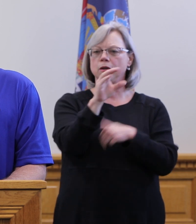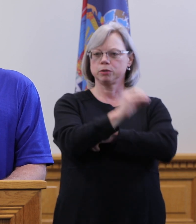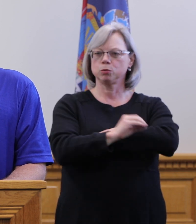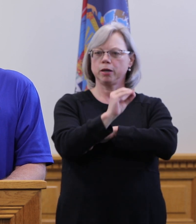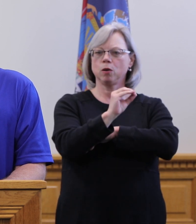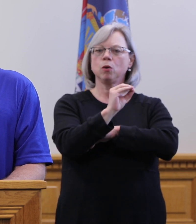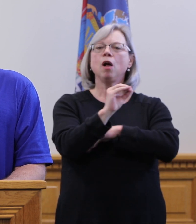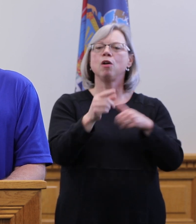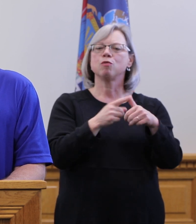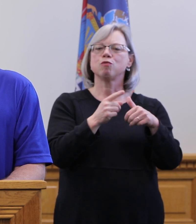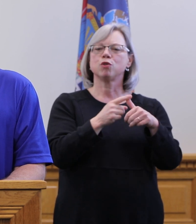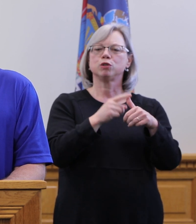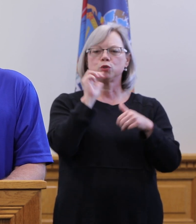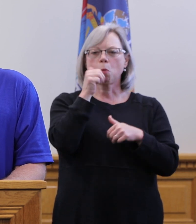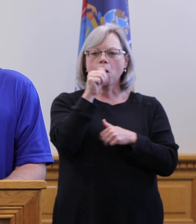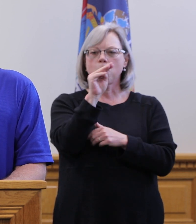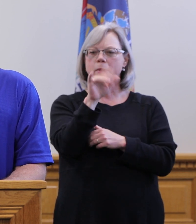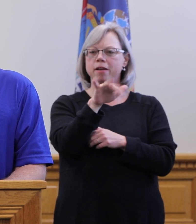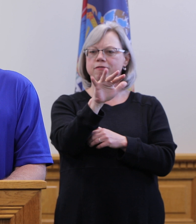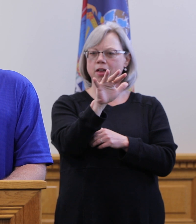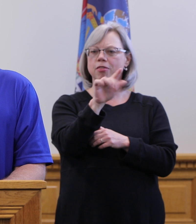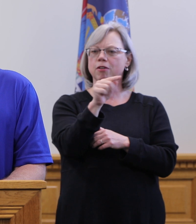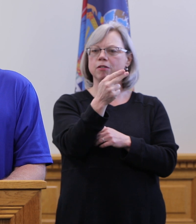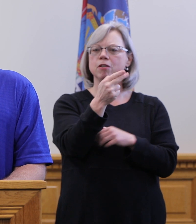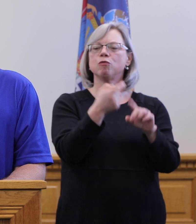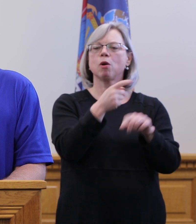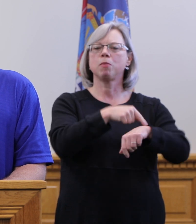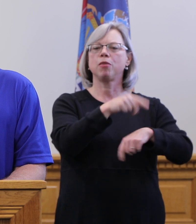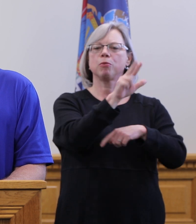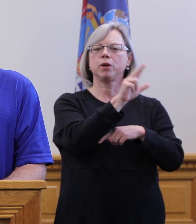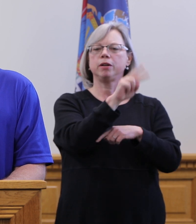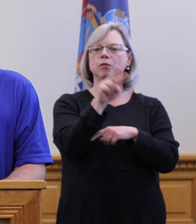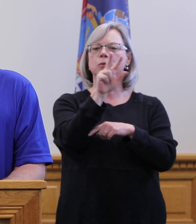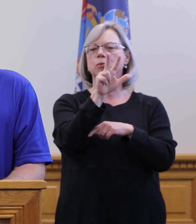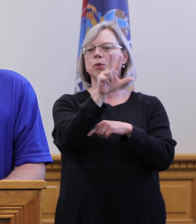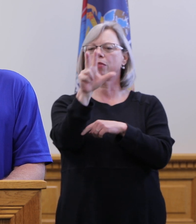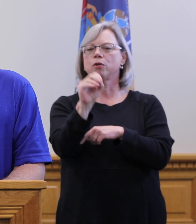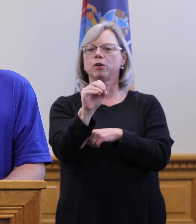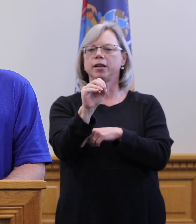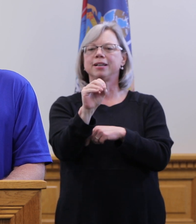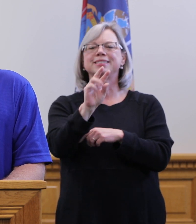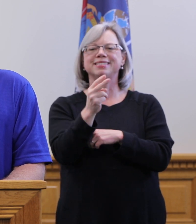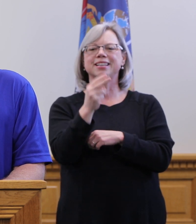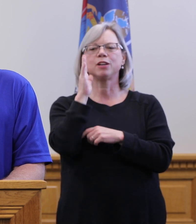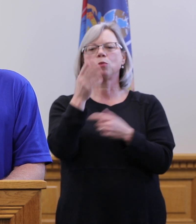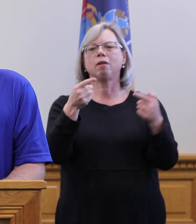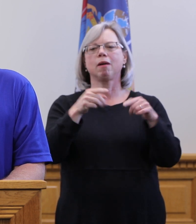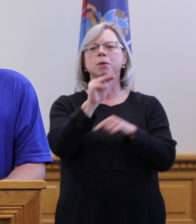5th, from 3 to 3:30, and the second is scheduled on Monday, May 10th, from 3:30 to 4:30